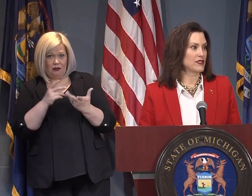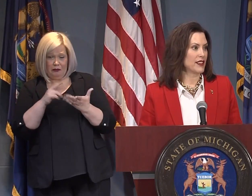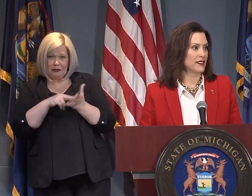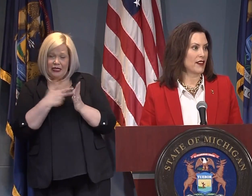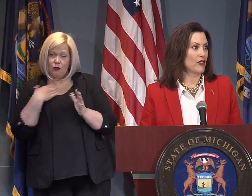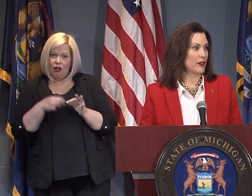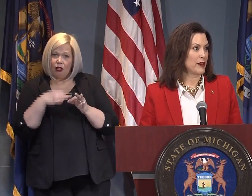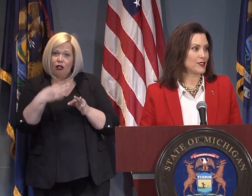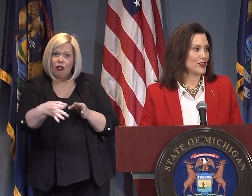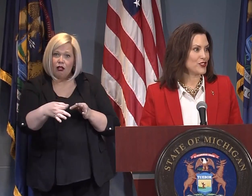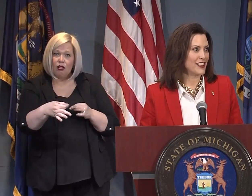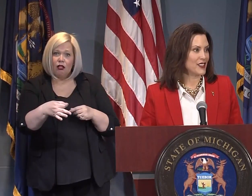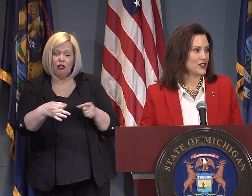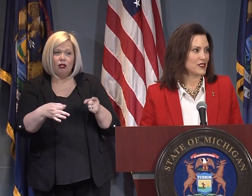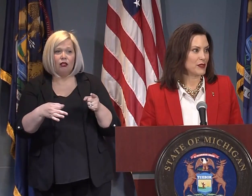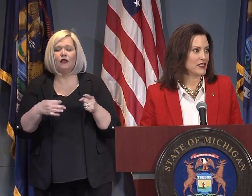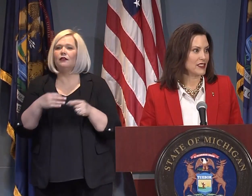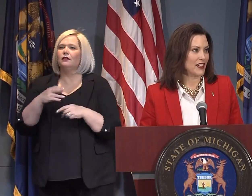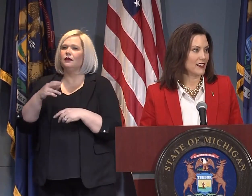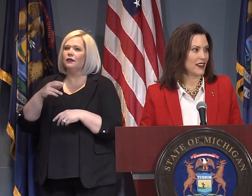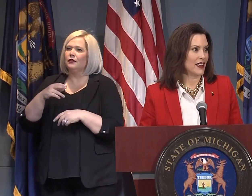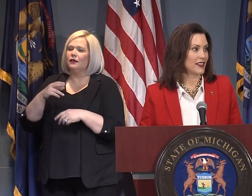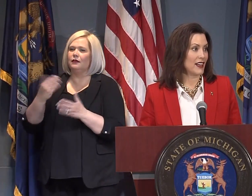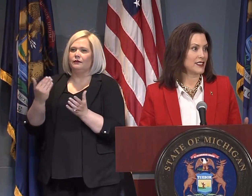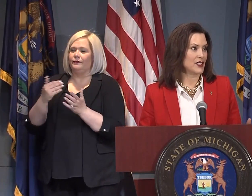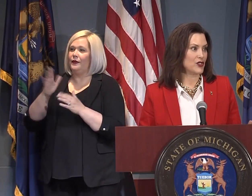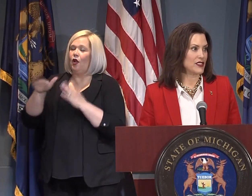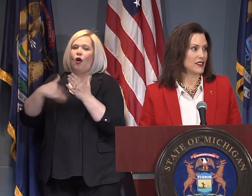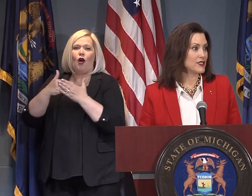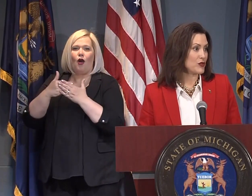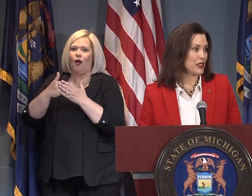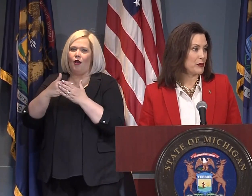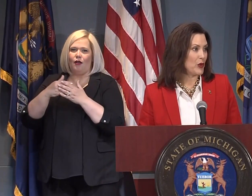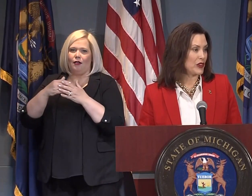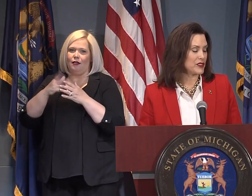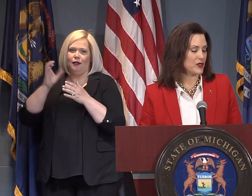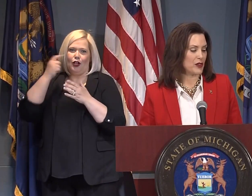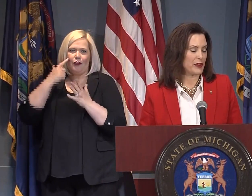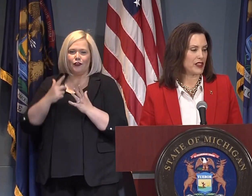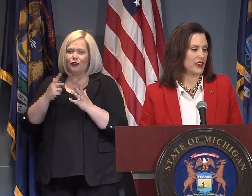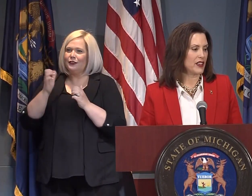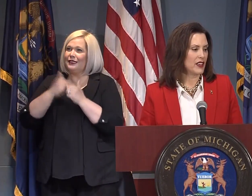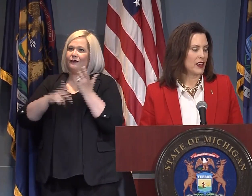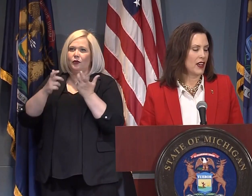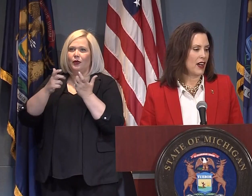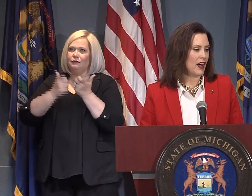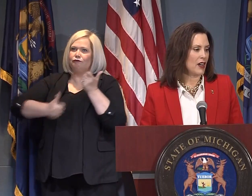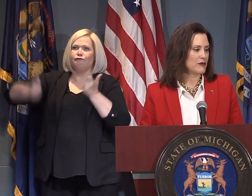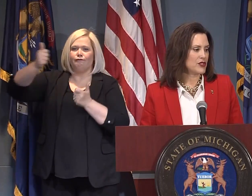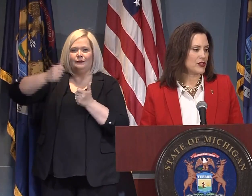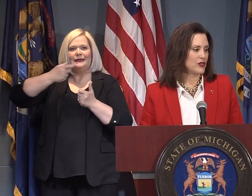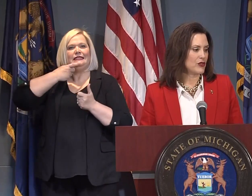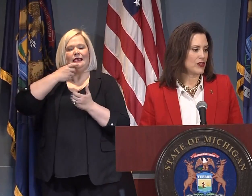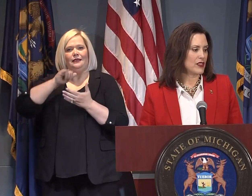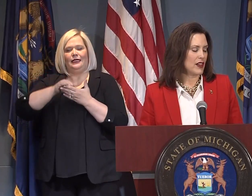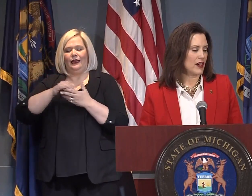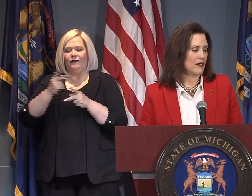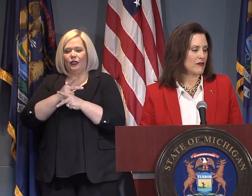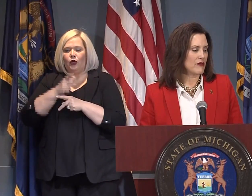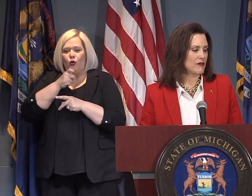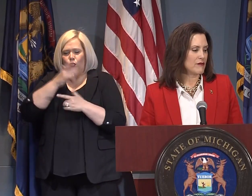the importance that every administration in the nation is placing on contact tracing, it's really important to our ability